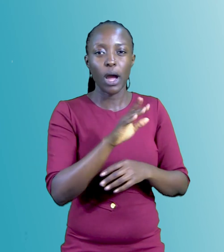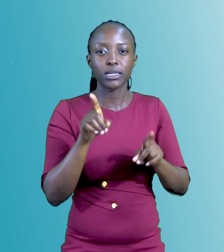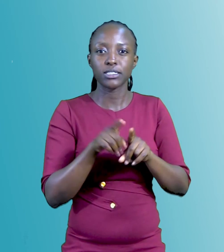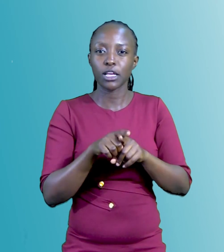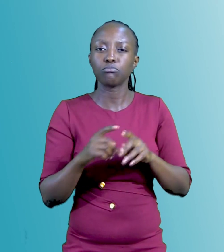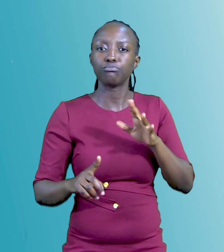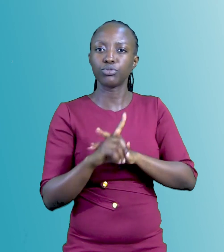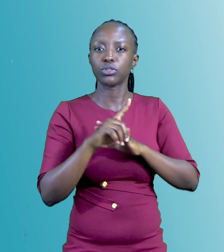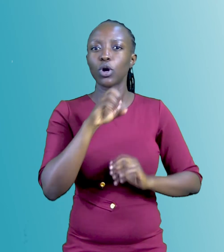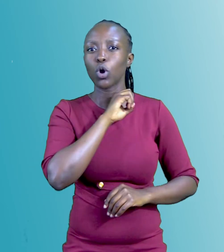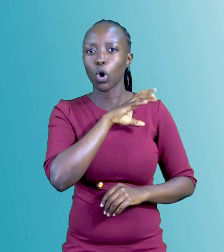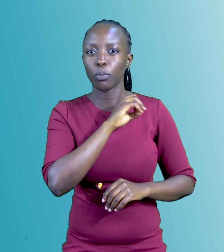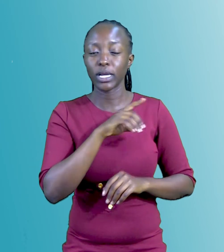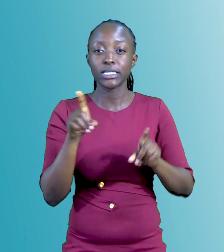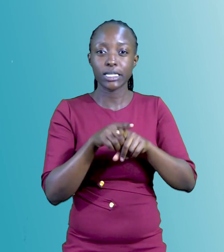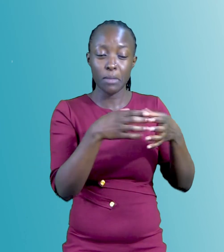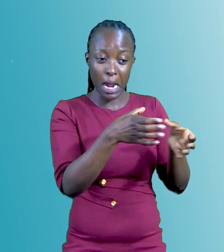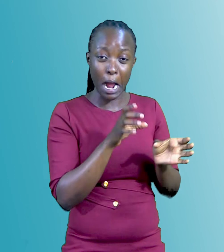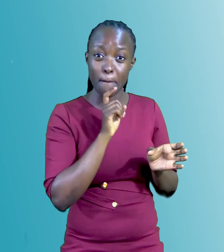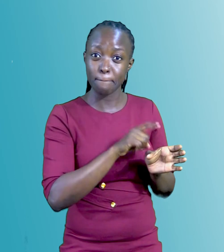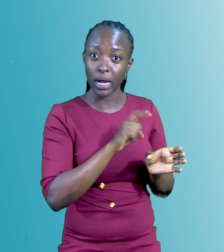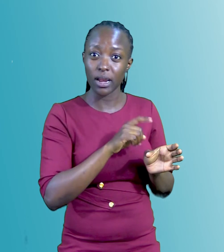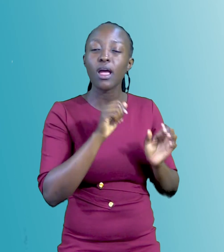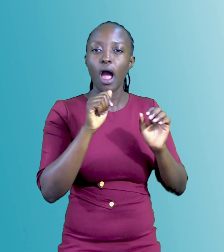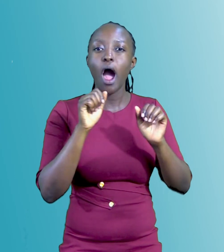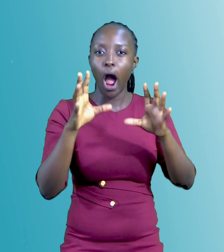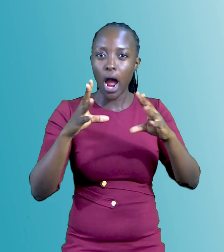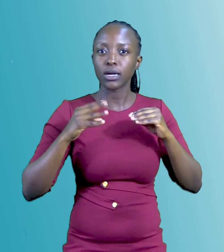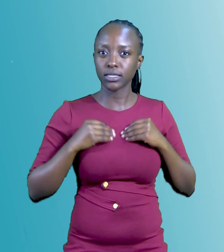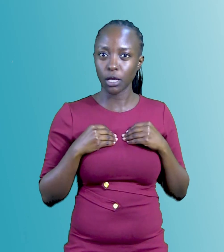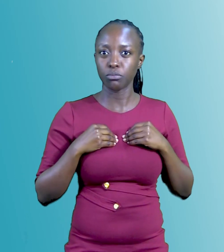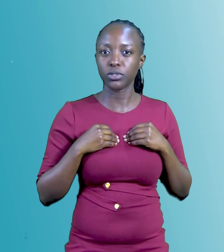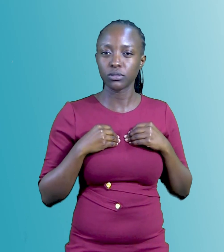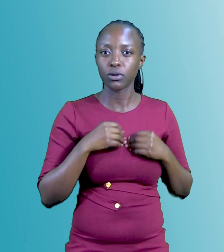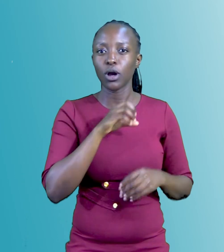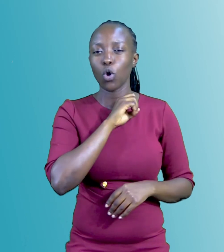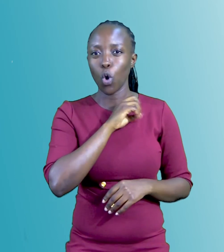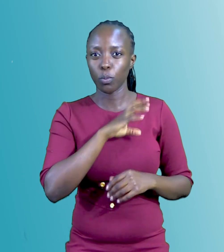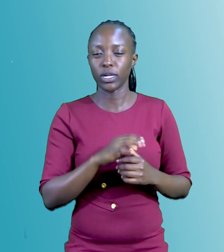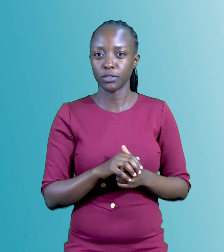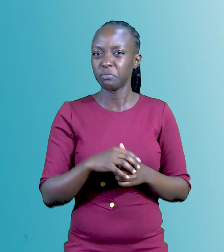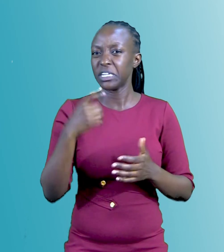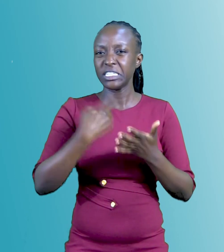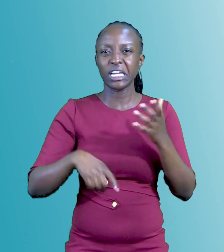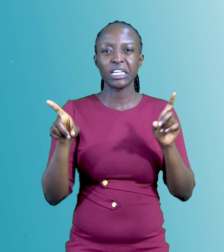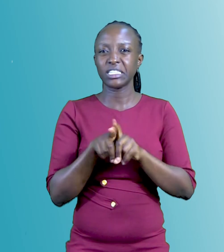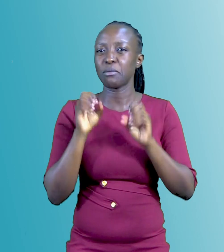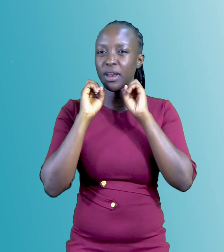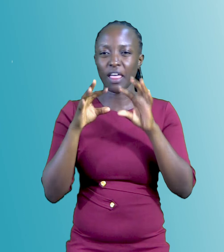other hand, will be required to acknowledge receipt of the complaint. The charges for these services are free. Please note